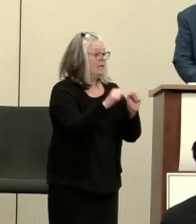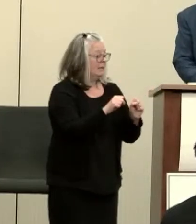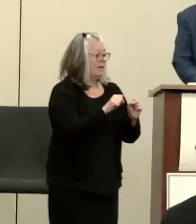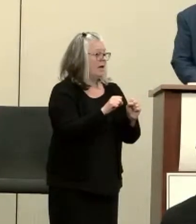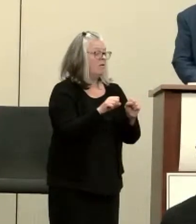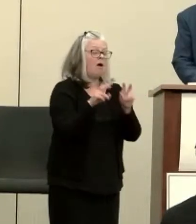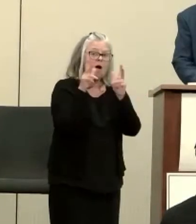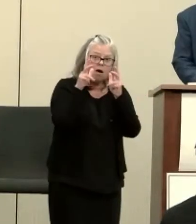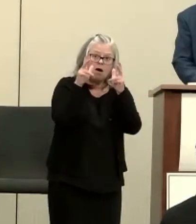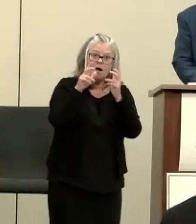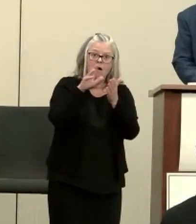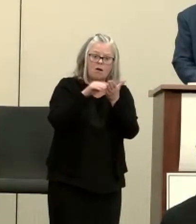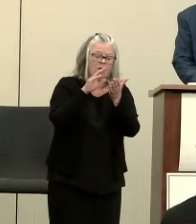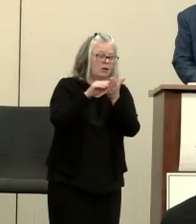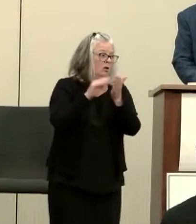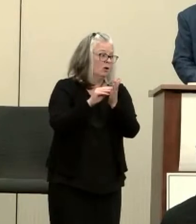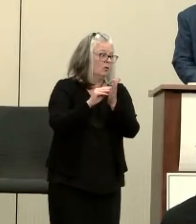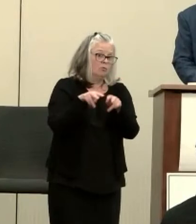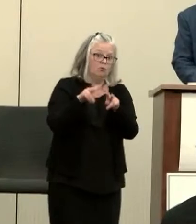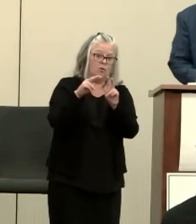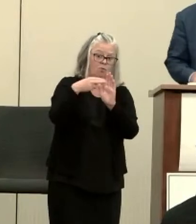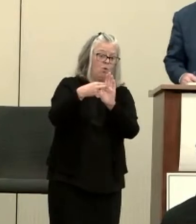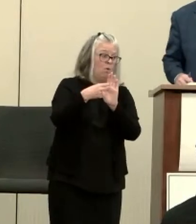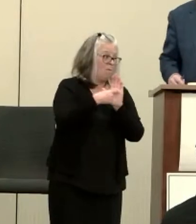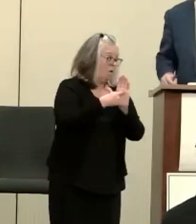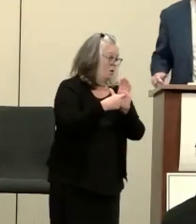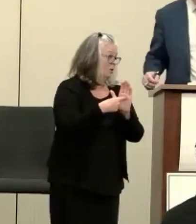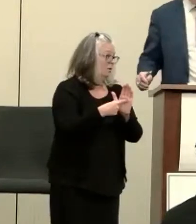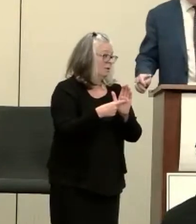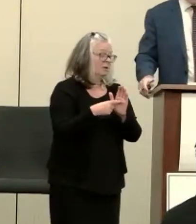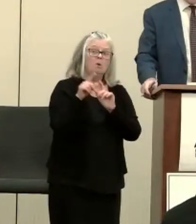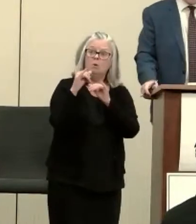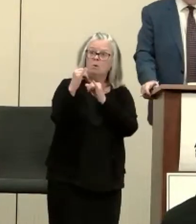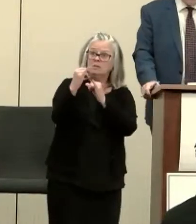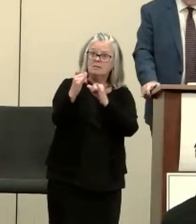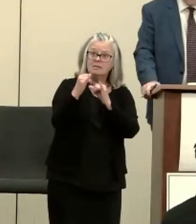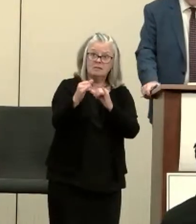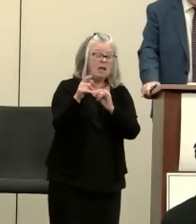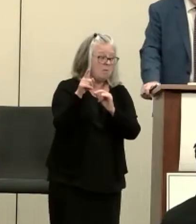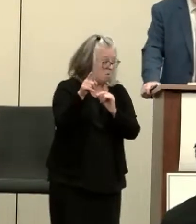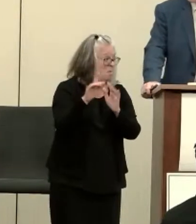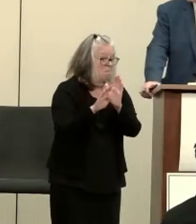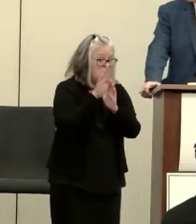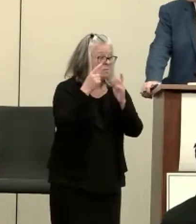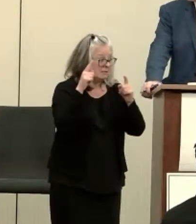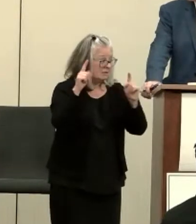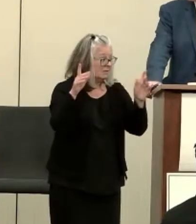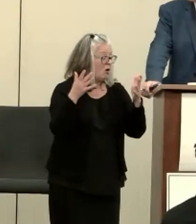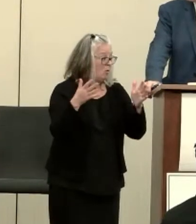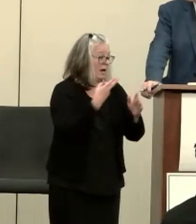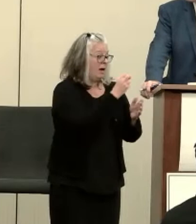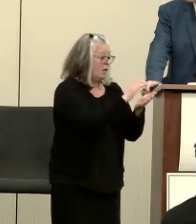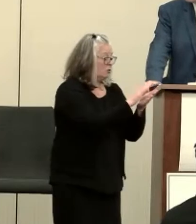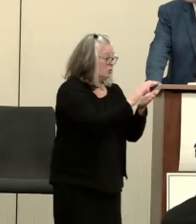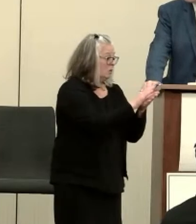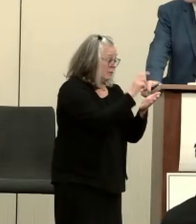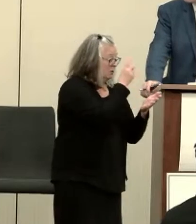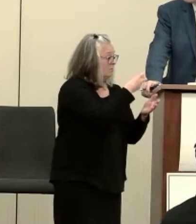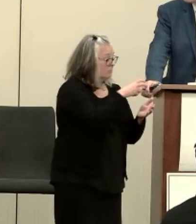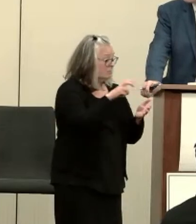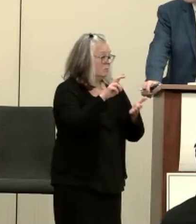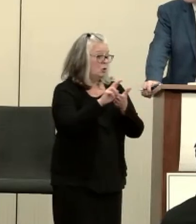to see role models, people with like themselves who have moved successfully from high school education